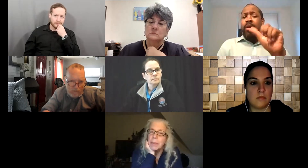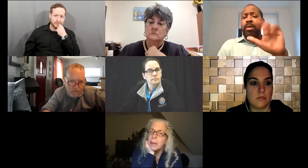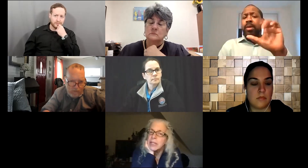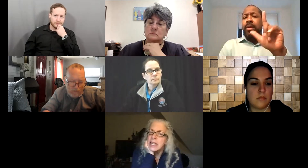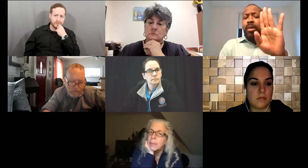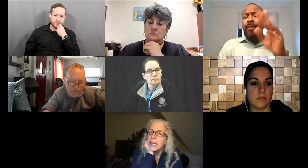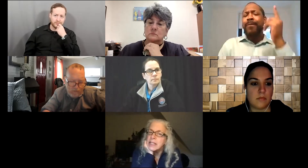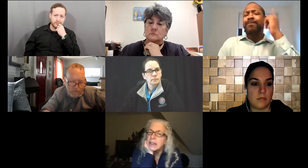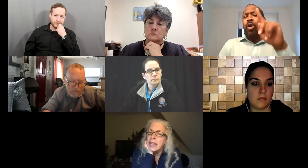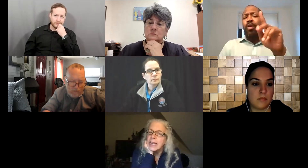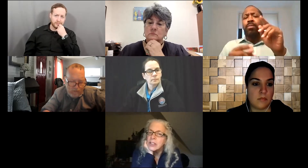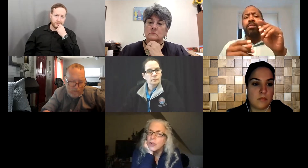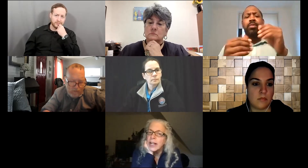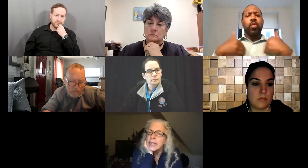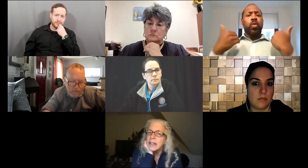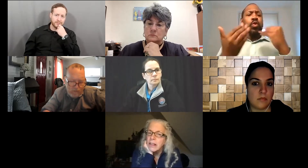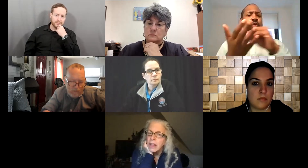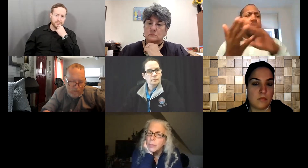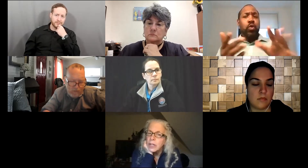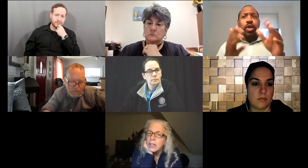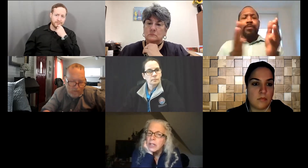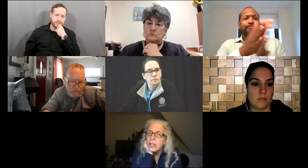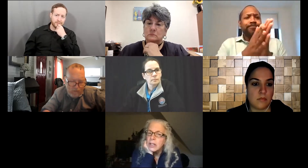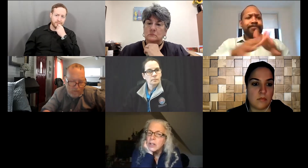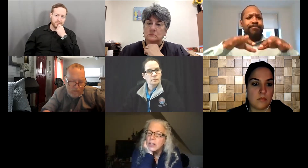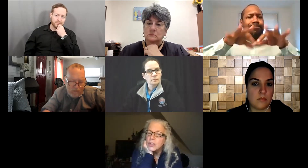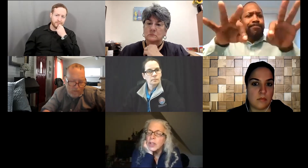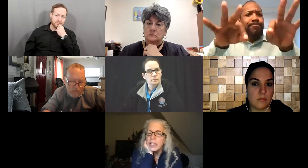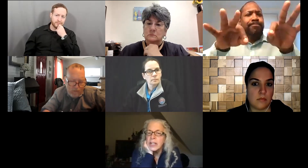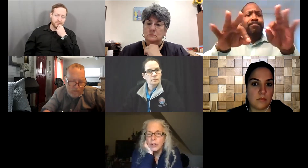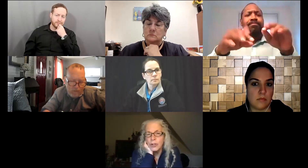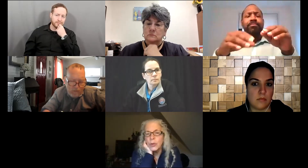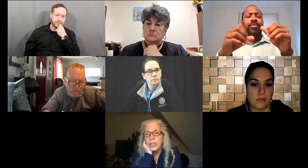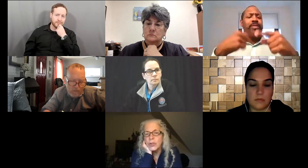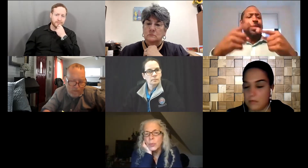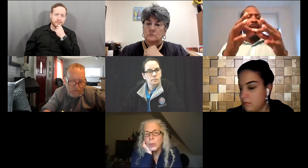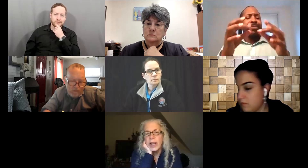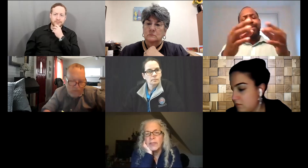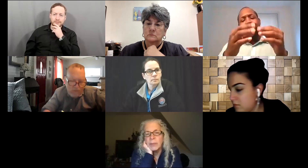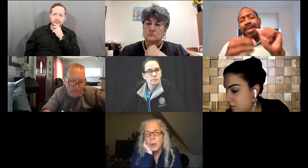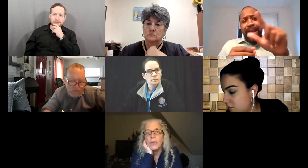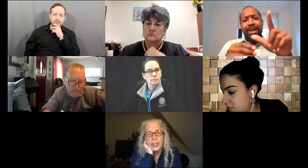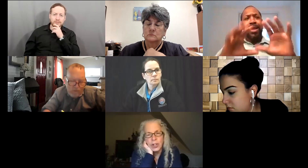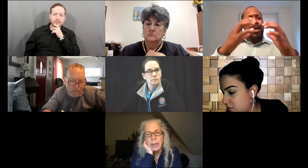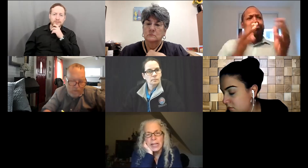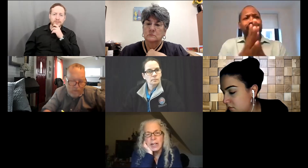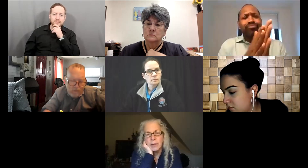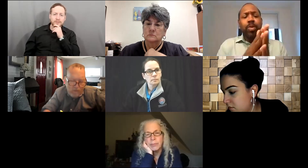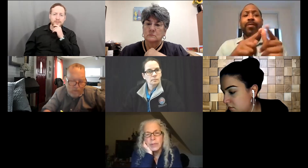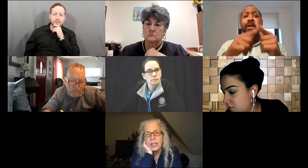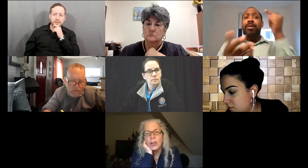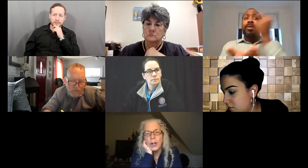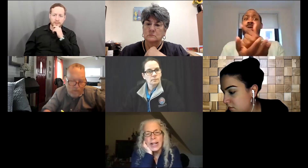colleges might be able to set up ASL classes or an ASL club so that younger students would have the motivation to pick it